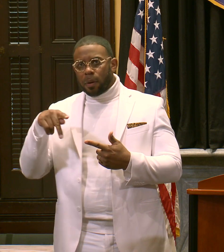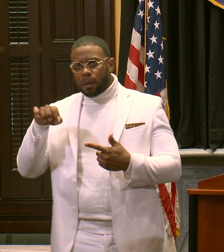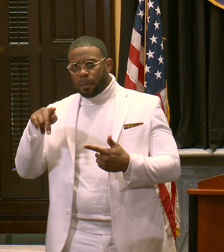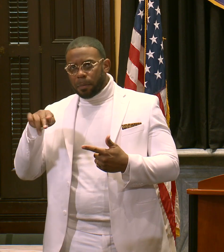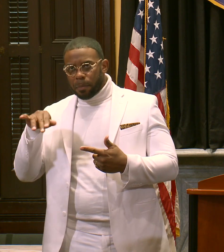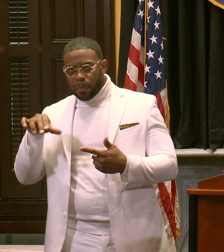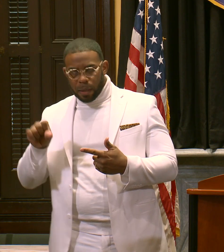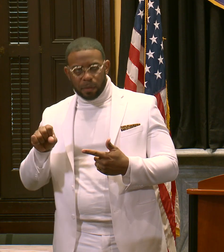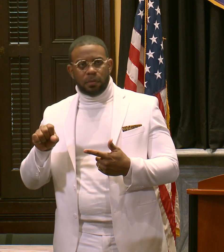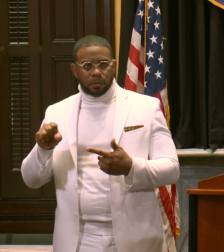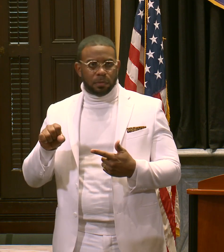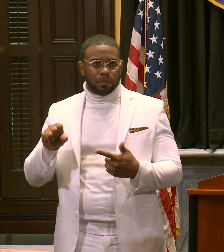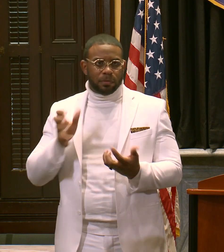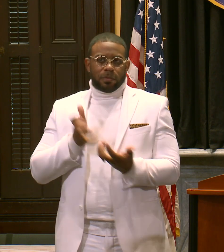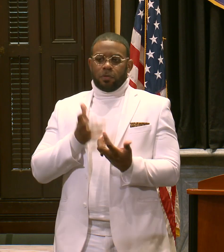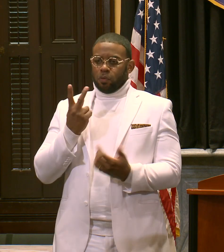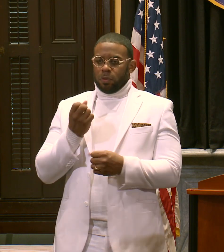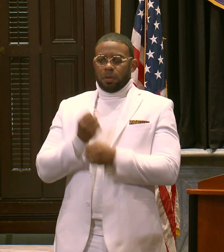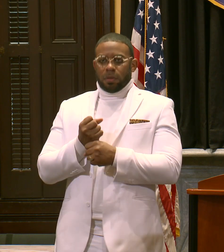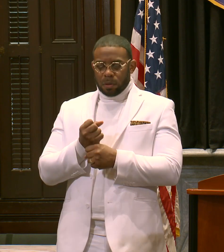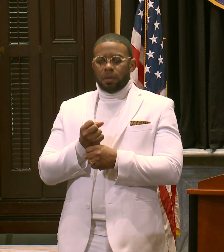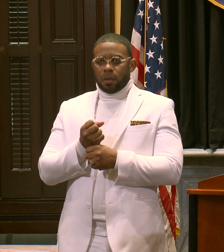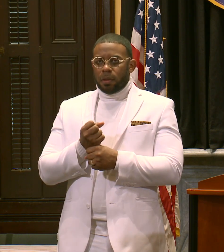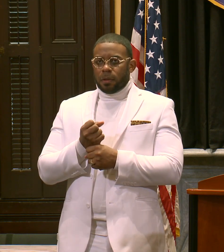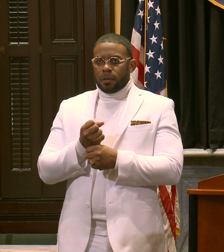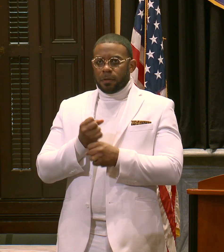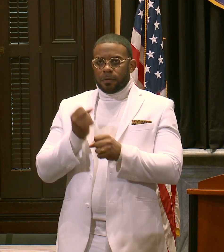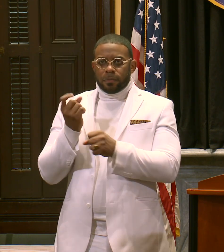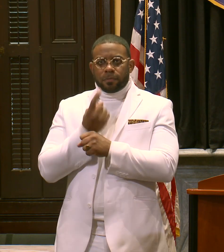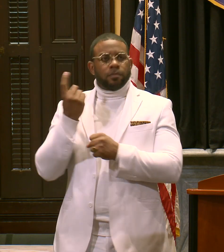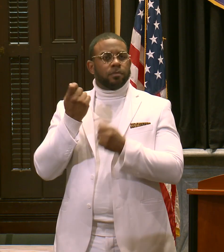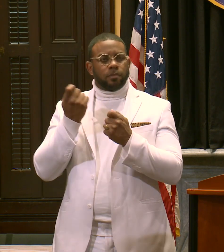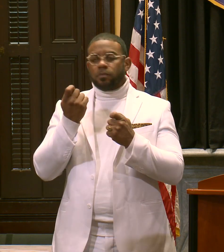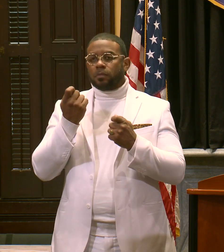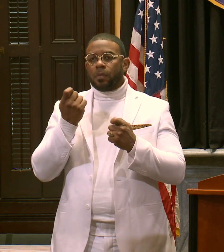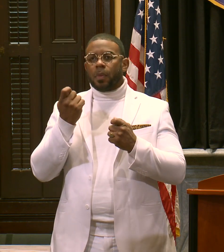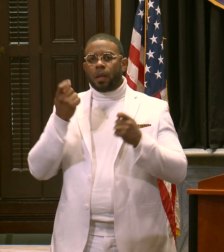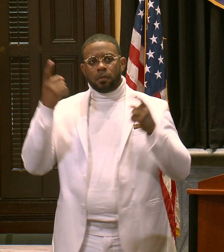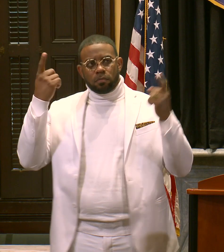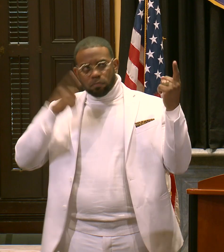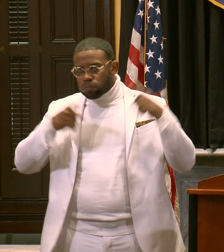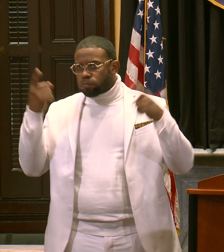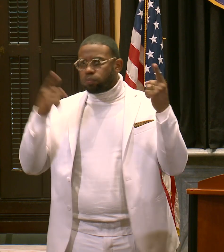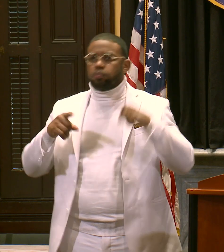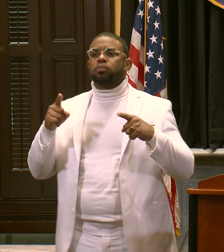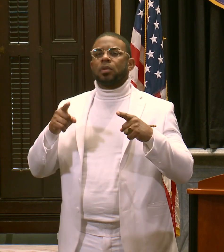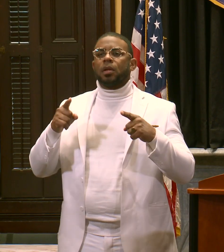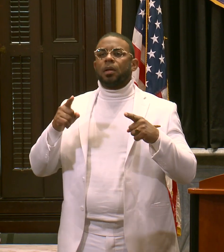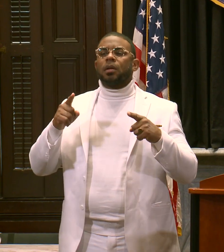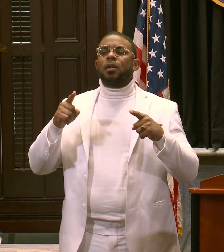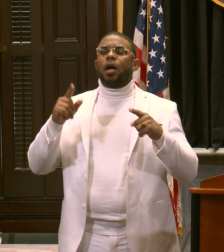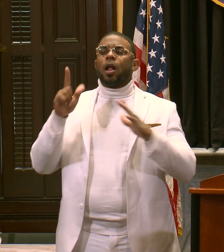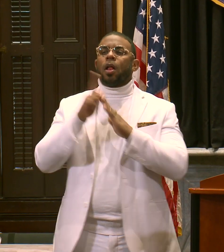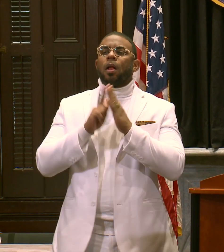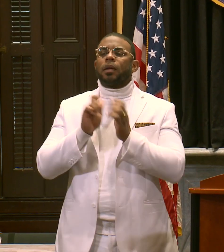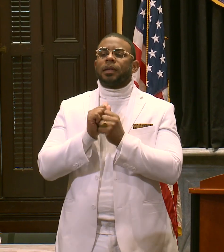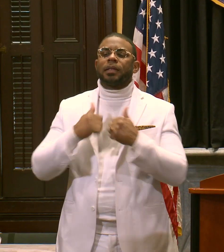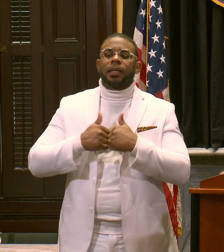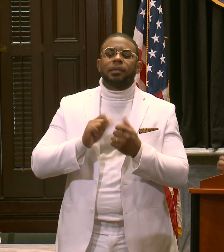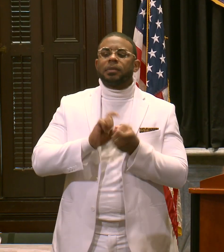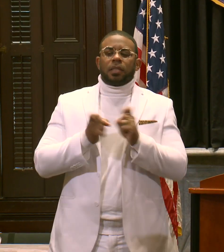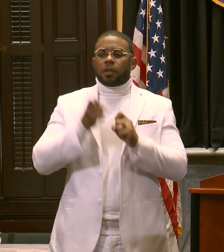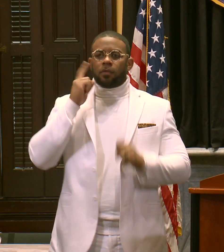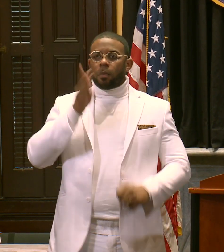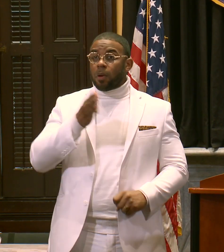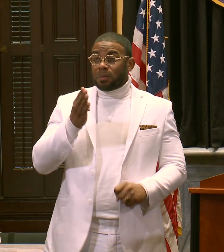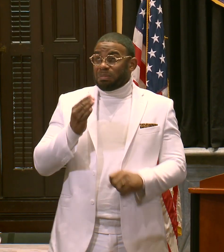here on the 2-year anniversary of the bipartisan infrastructure law, which has been a game changer for Baltimore. A little more